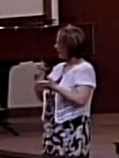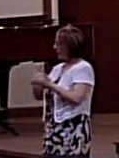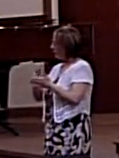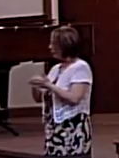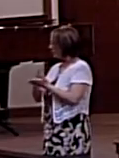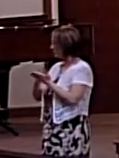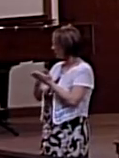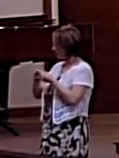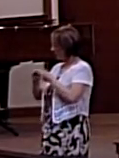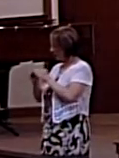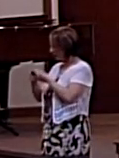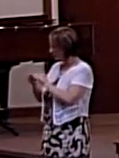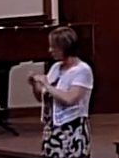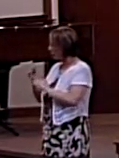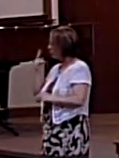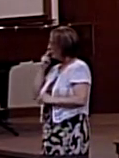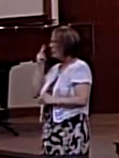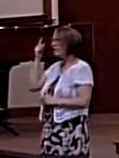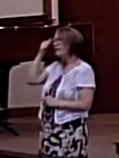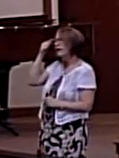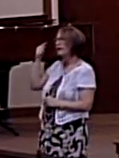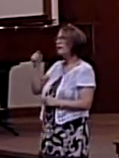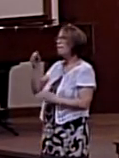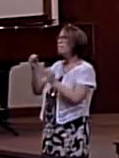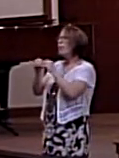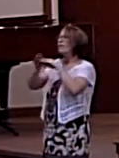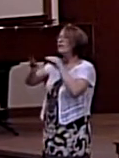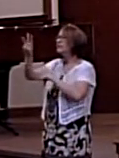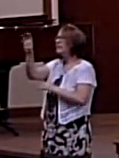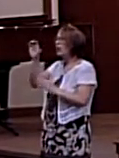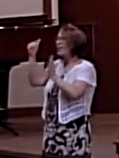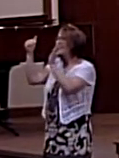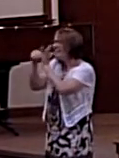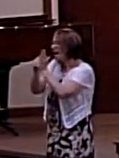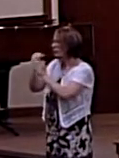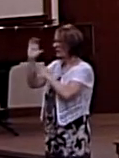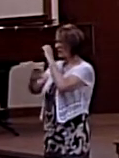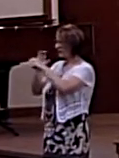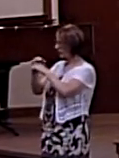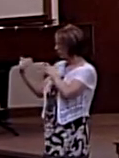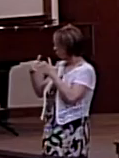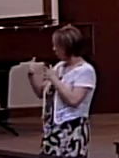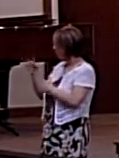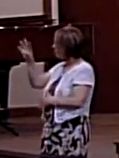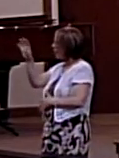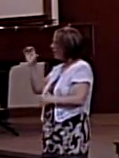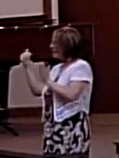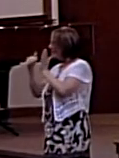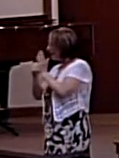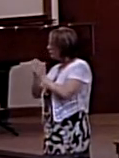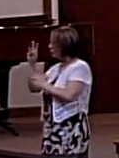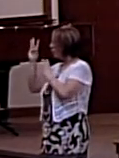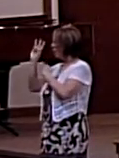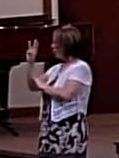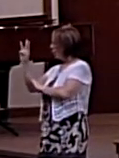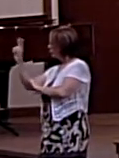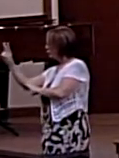of the numbers. You know, you think about that, over 600,000 in the Civil War, over 400,000 in World War II,